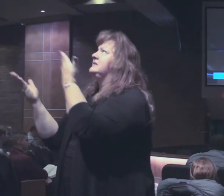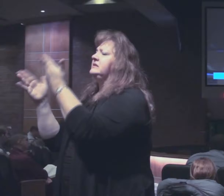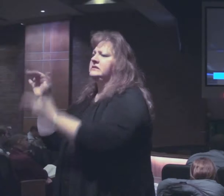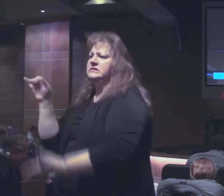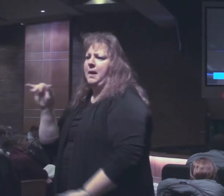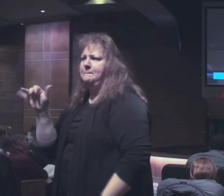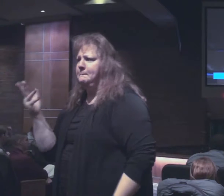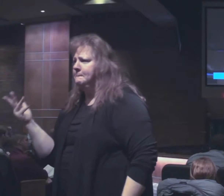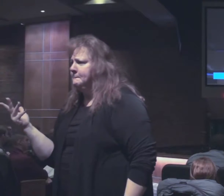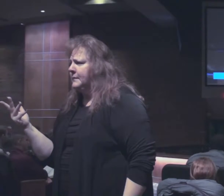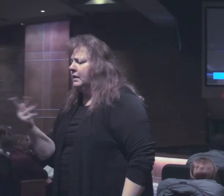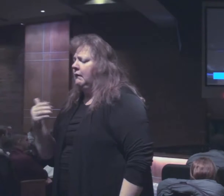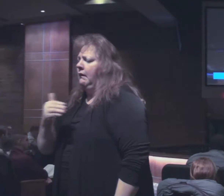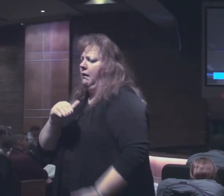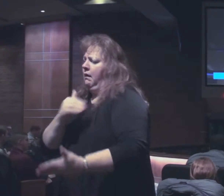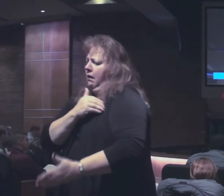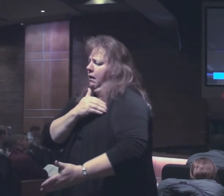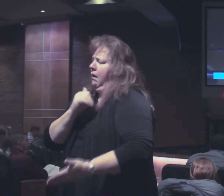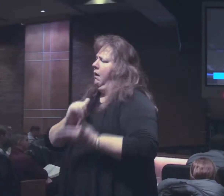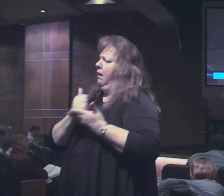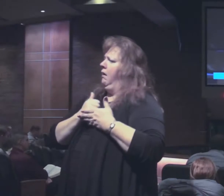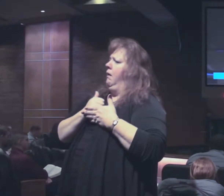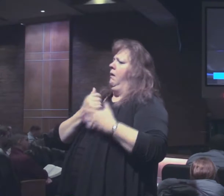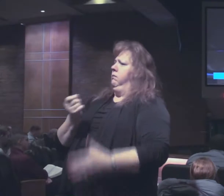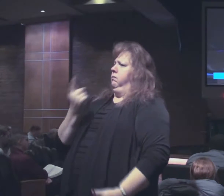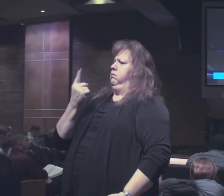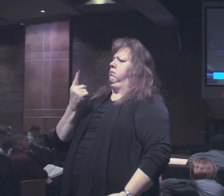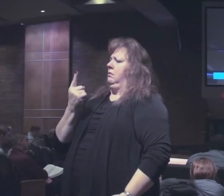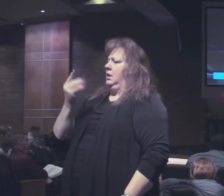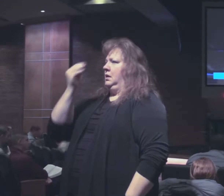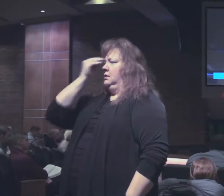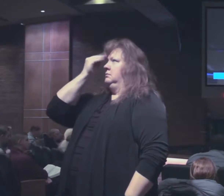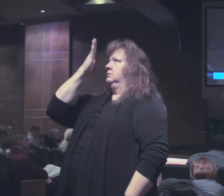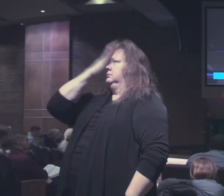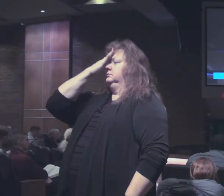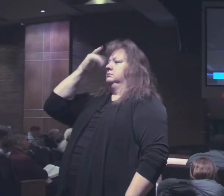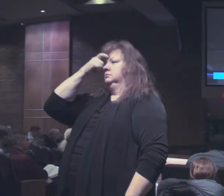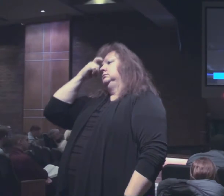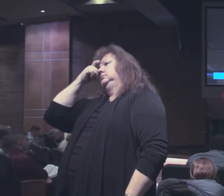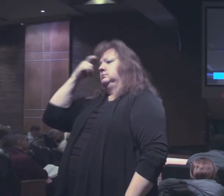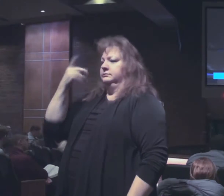It reminded us of that and helped set them in our mind.